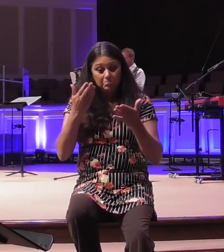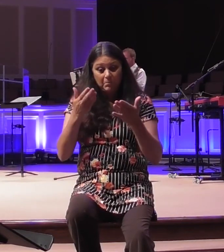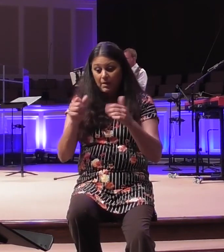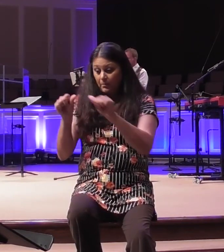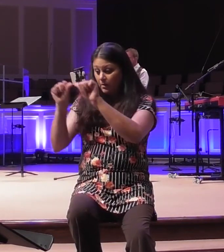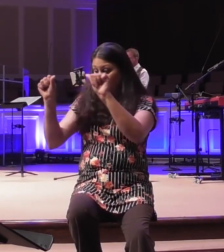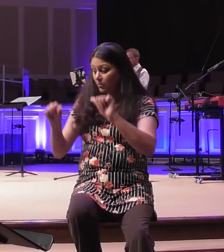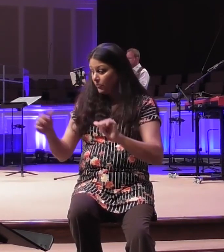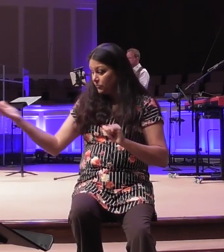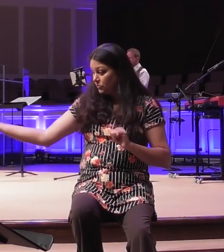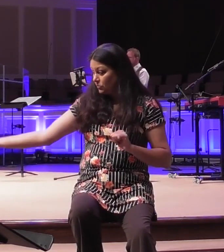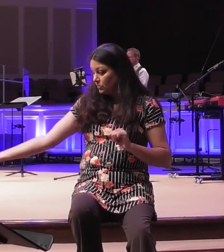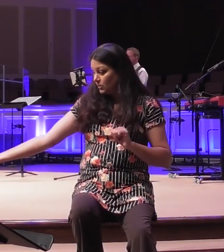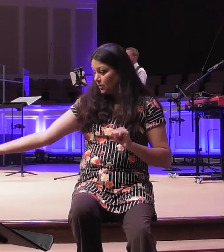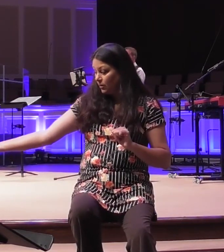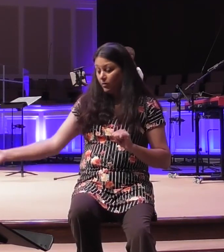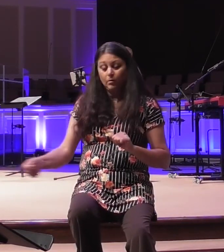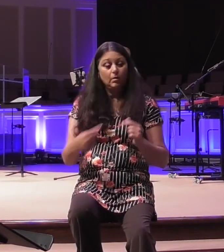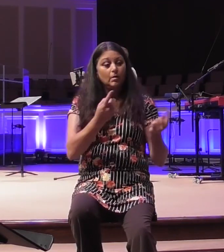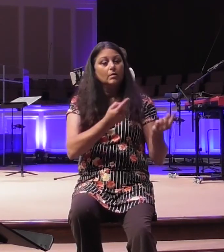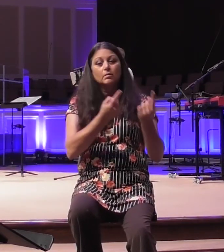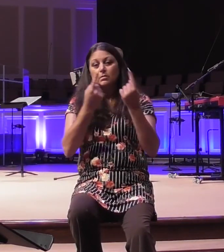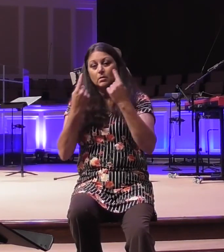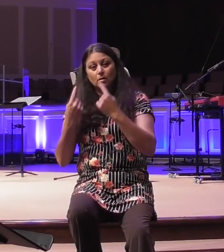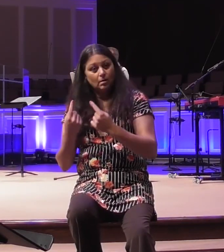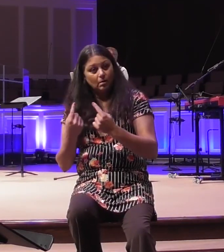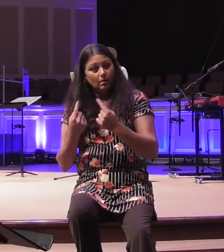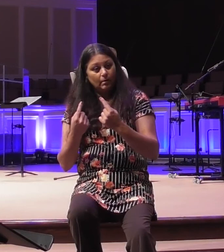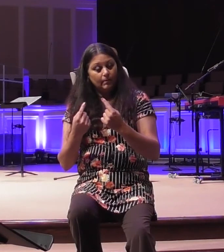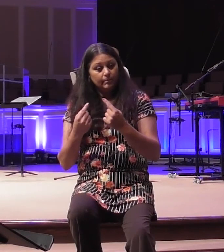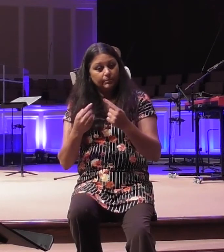and let yourself return again